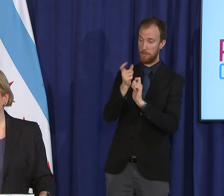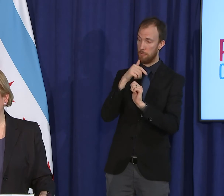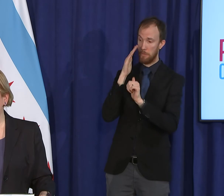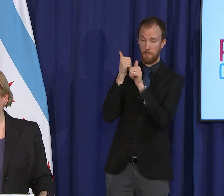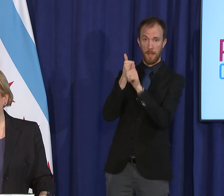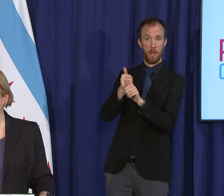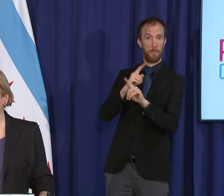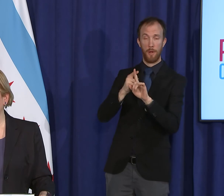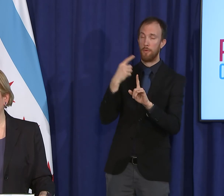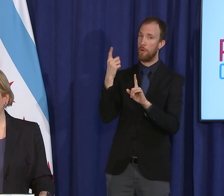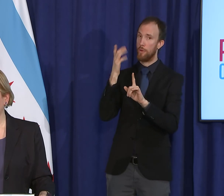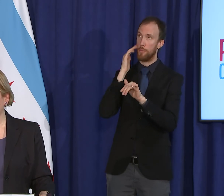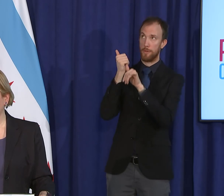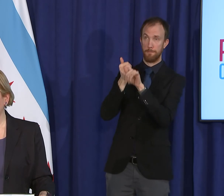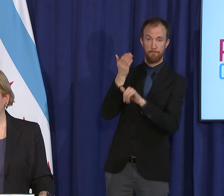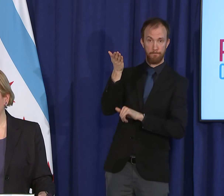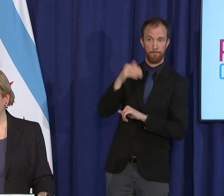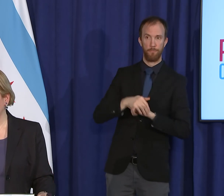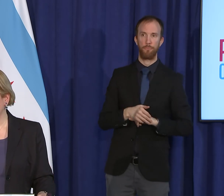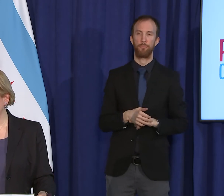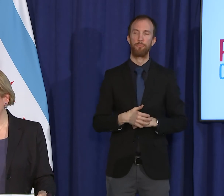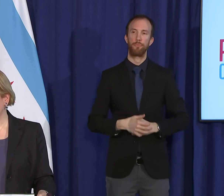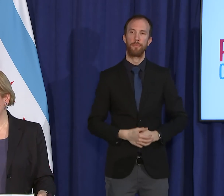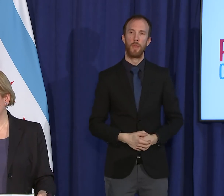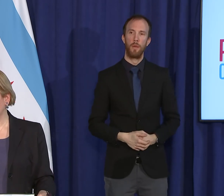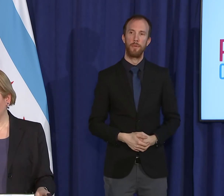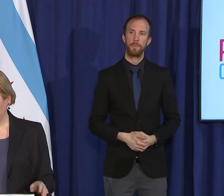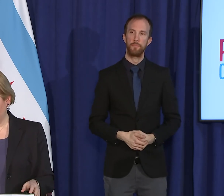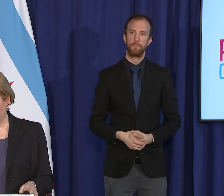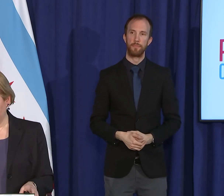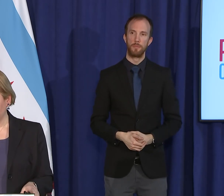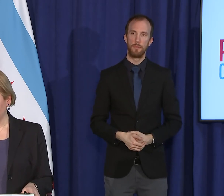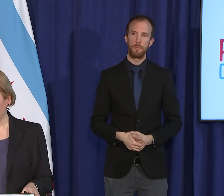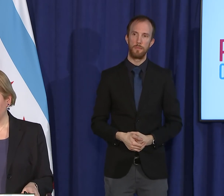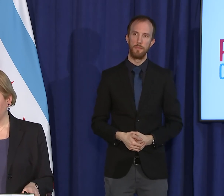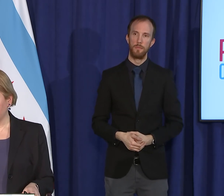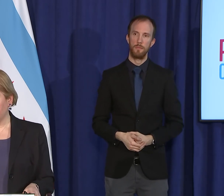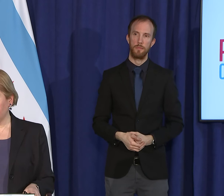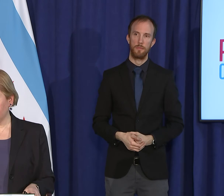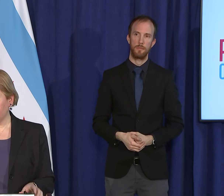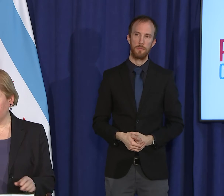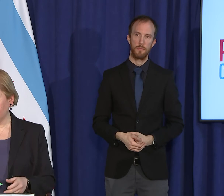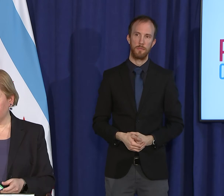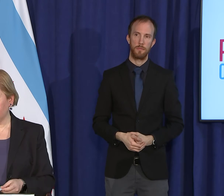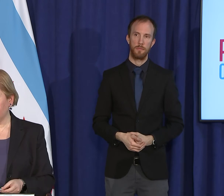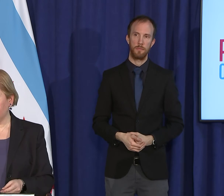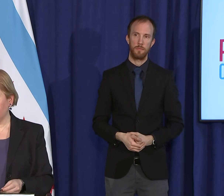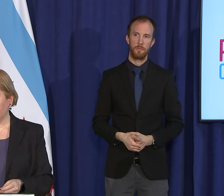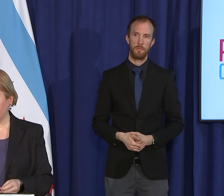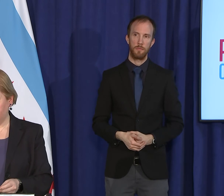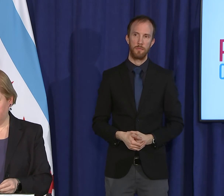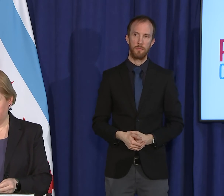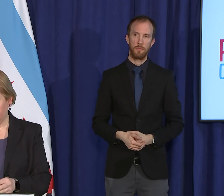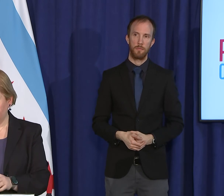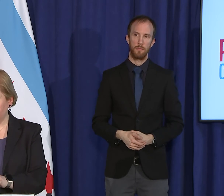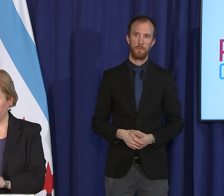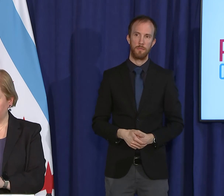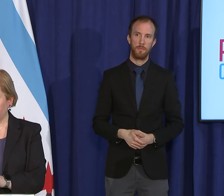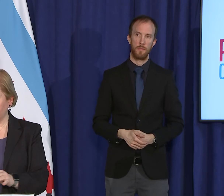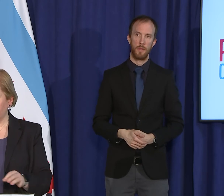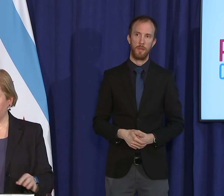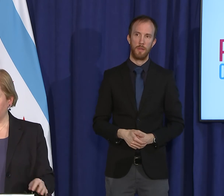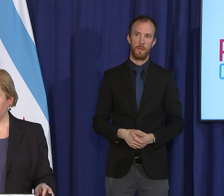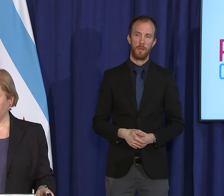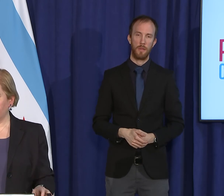FDA and the CDC on that. Chicago Tribune asking, with additional vaccine coming to Chicago, is the CDPH also considering